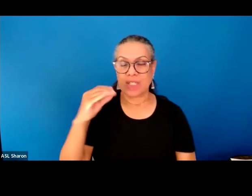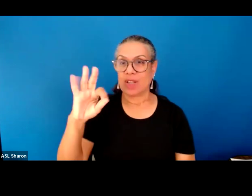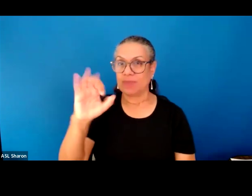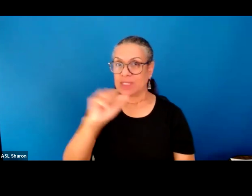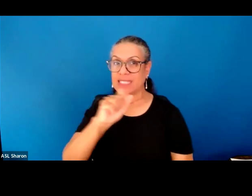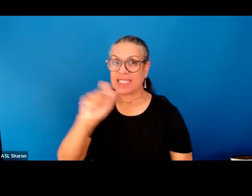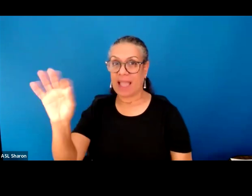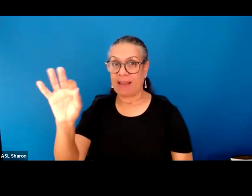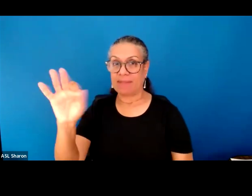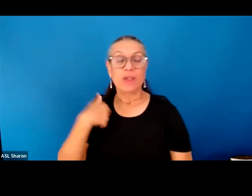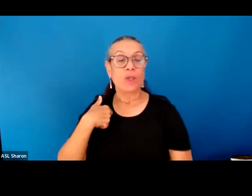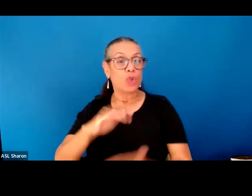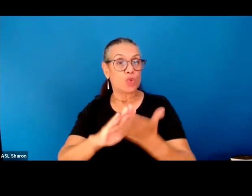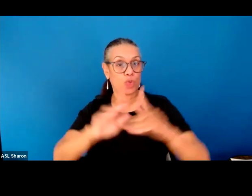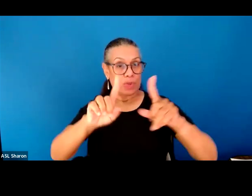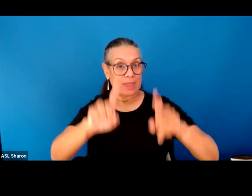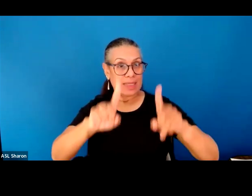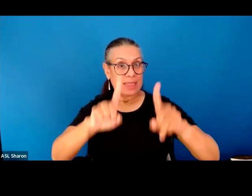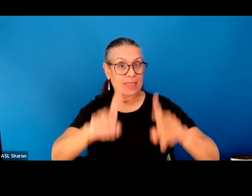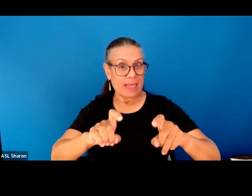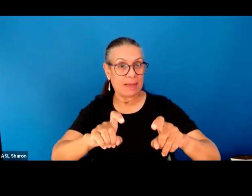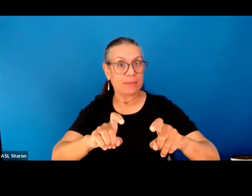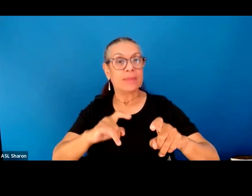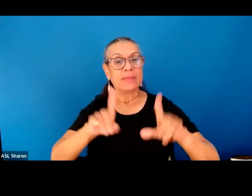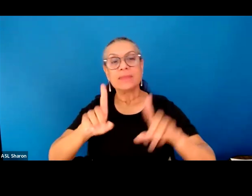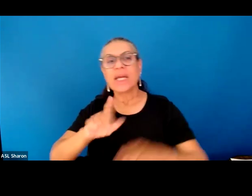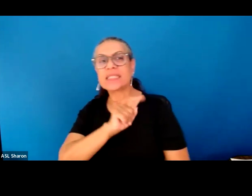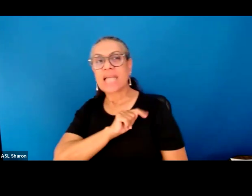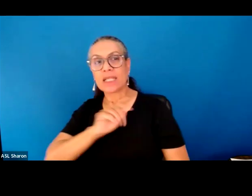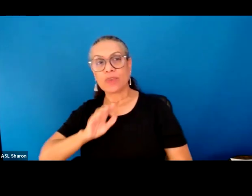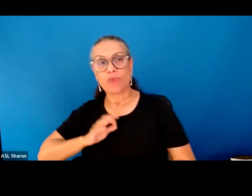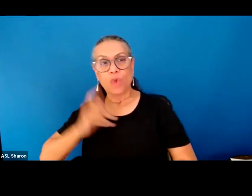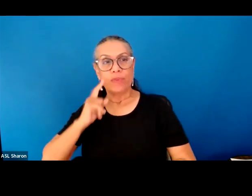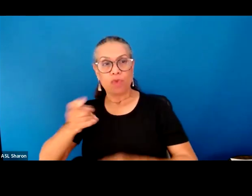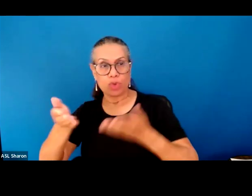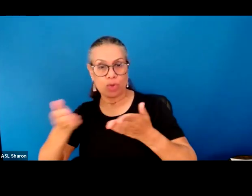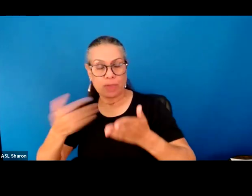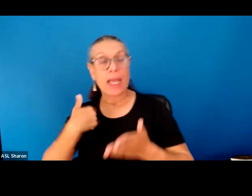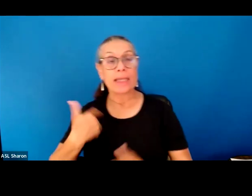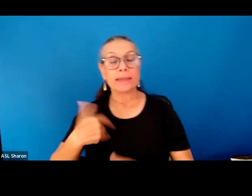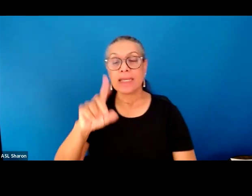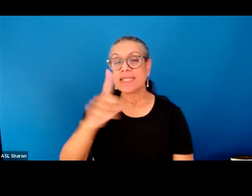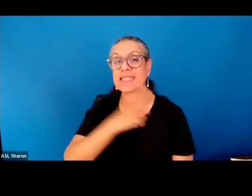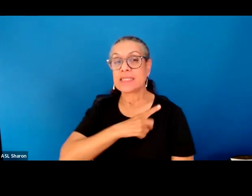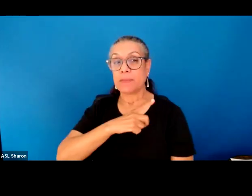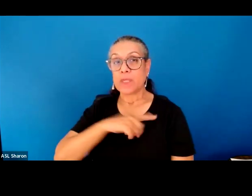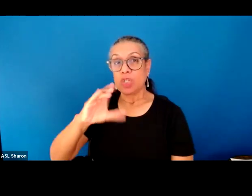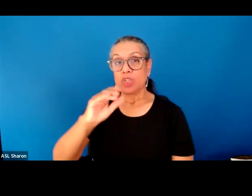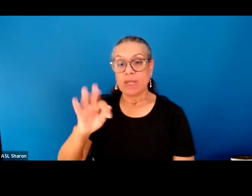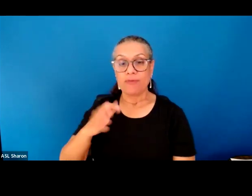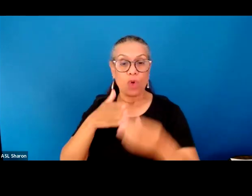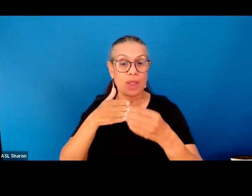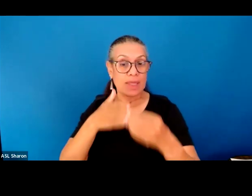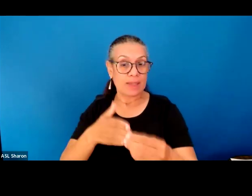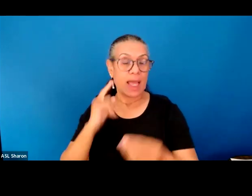on the exam school task force to promote equitable admissions. She also served as deputy chief of leadership development for